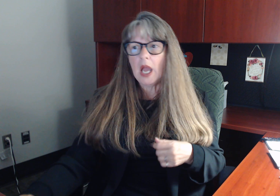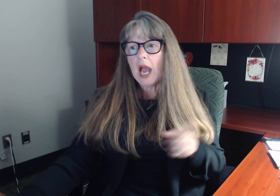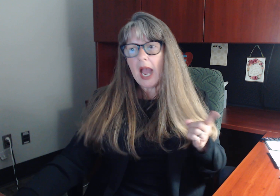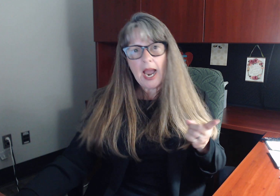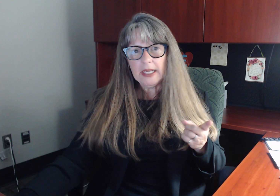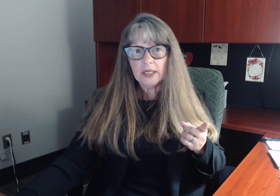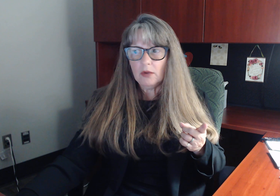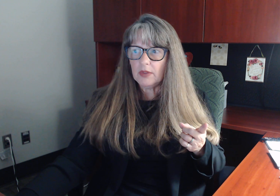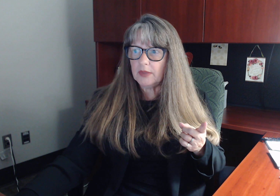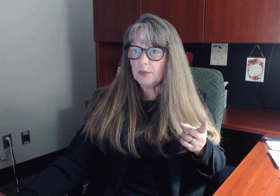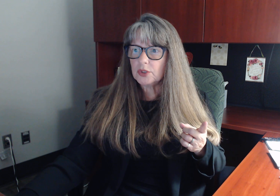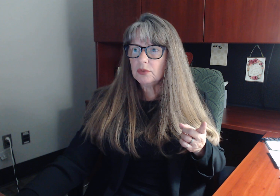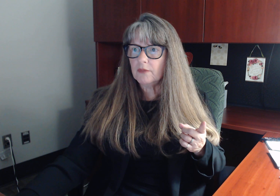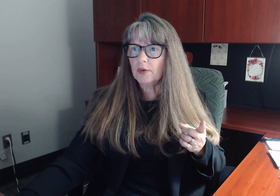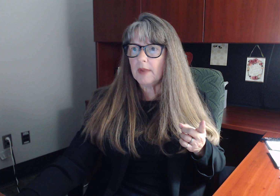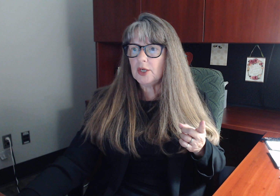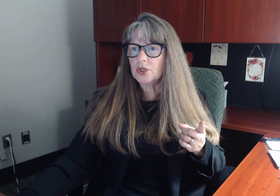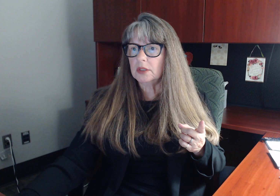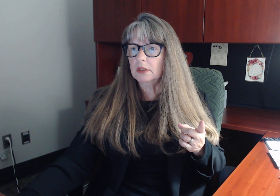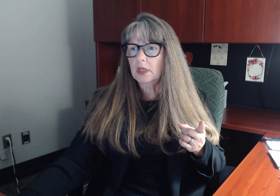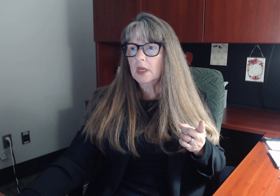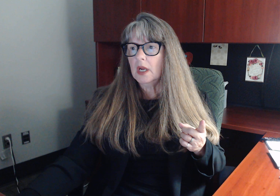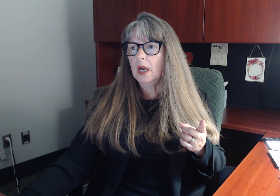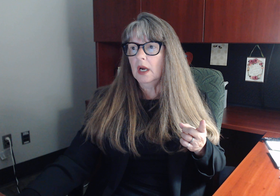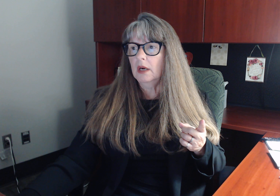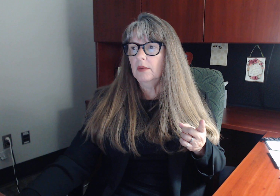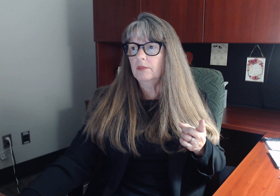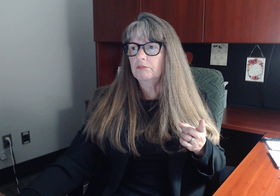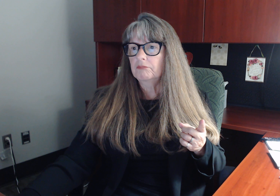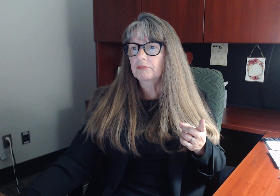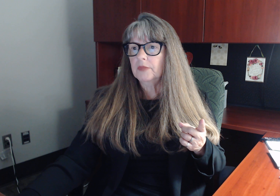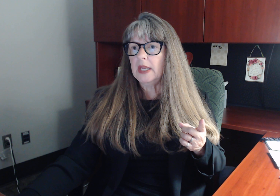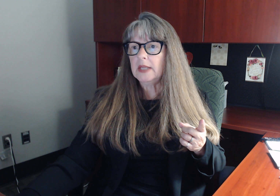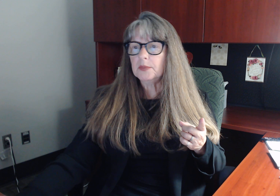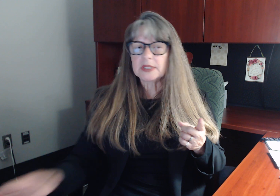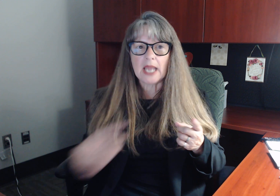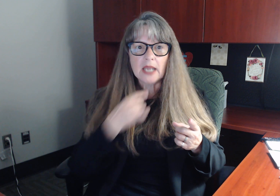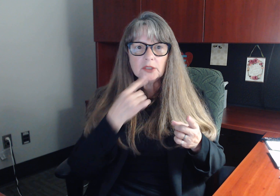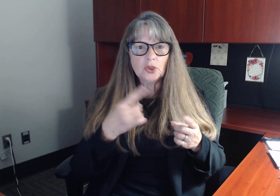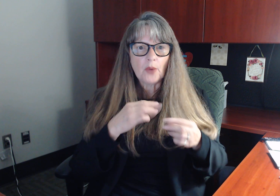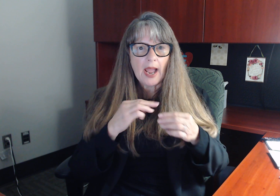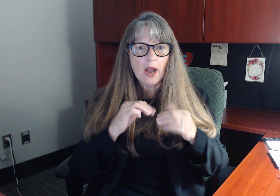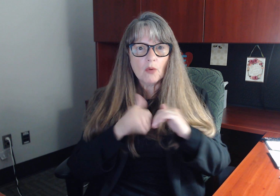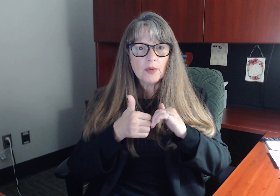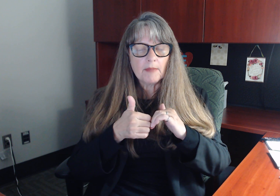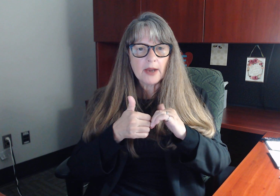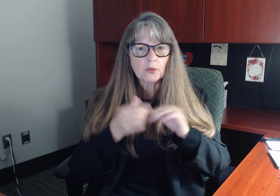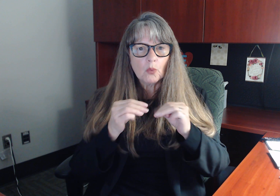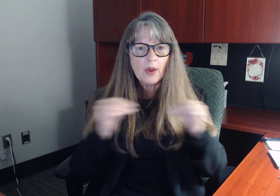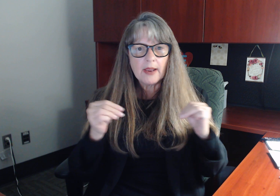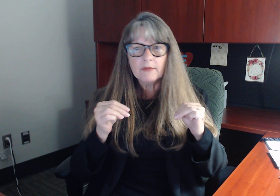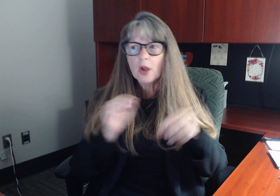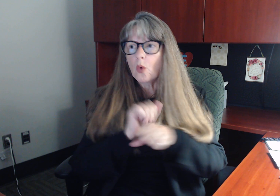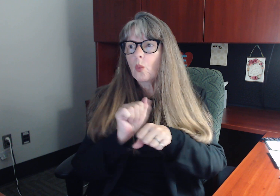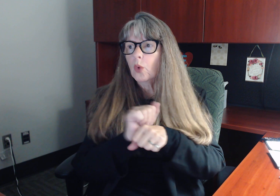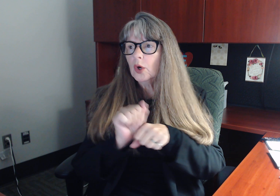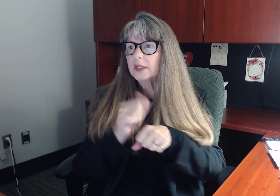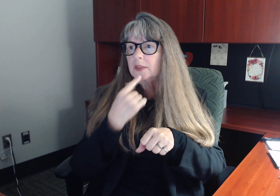I didn't know that. That was new information. And it was telling how the microwave works. It was